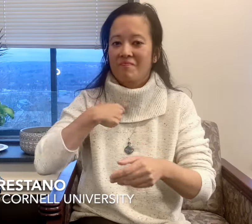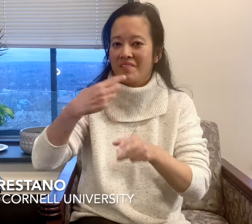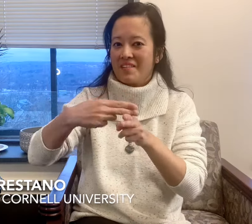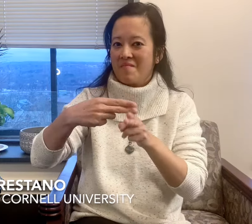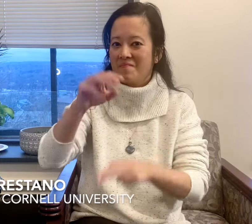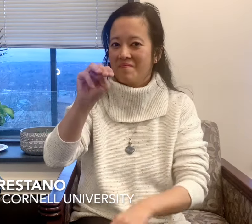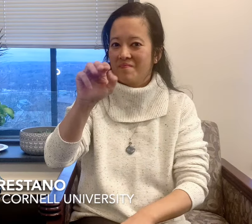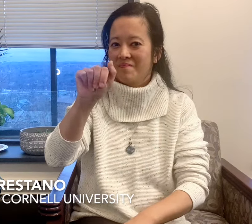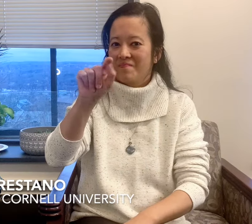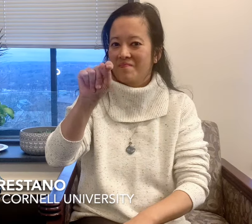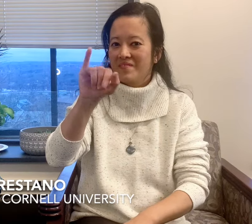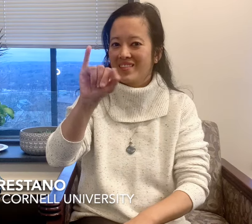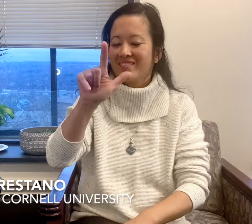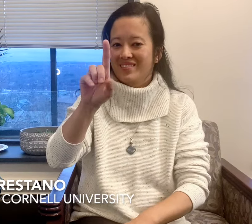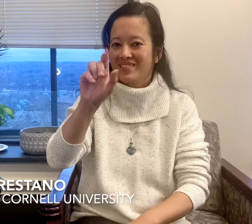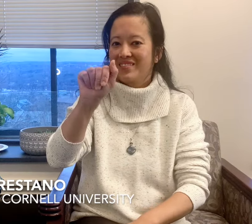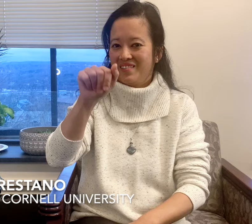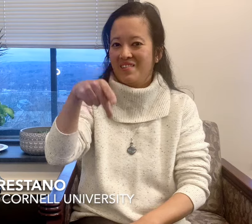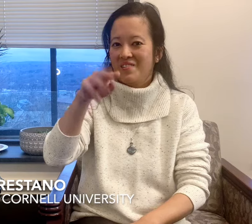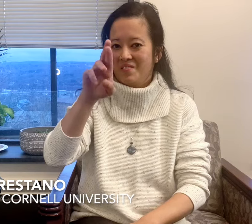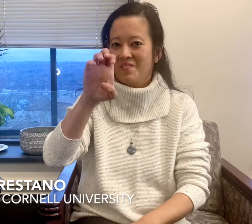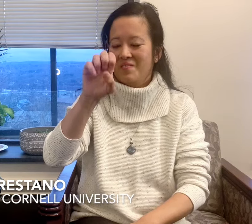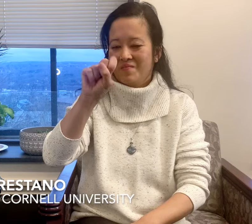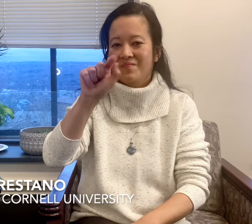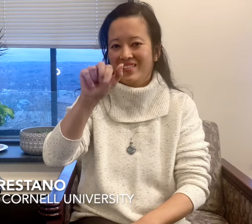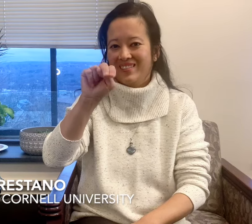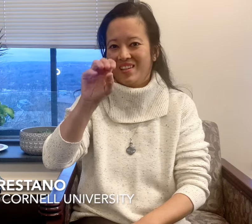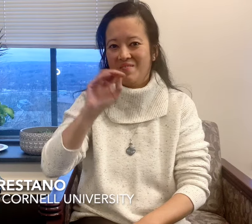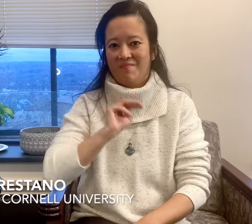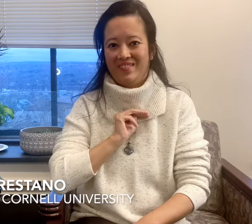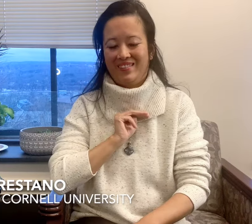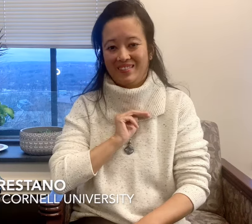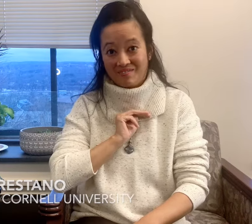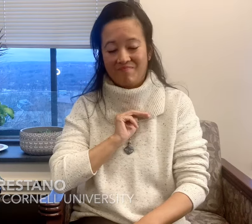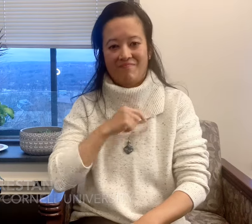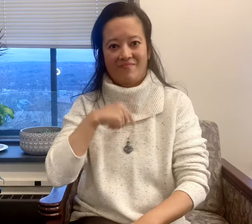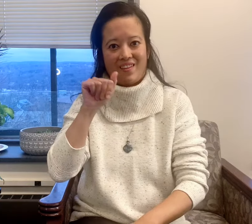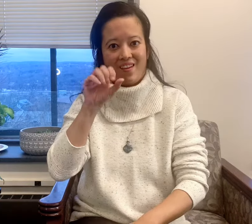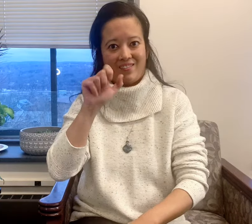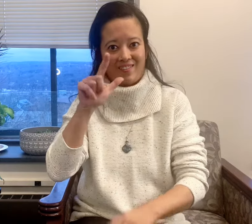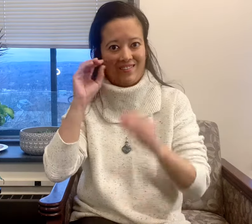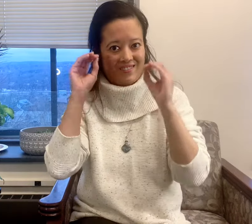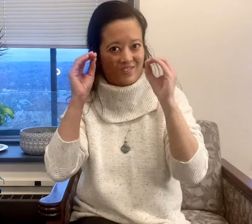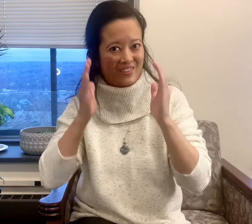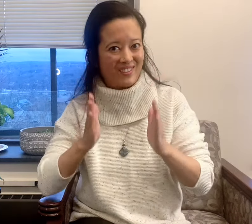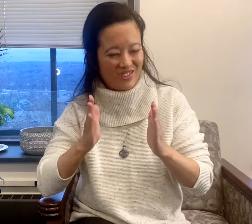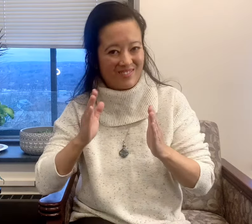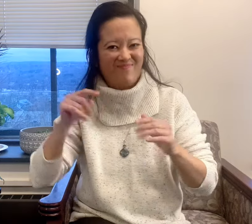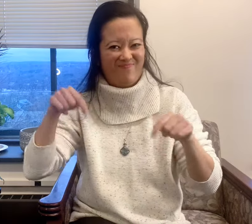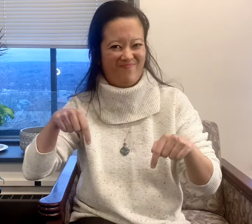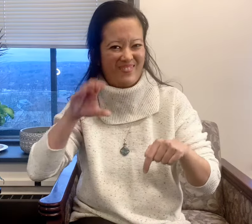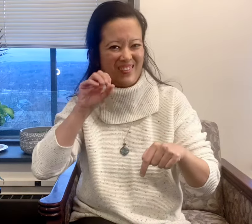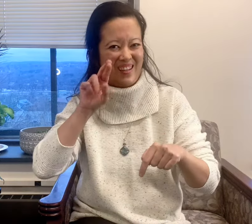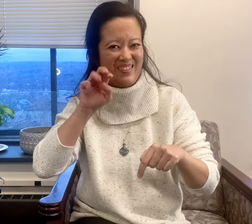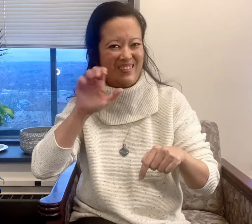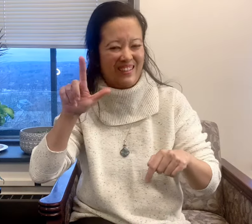I'm going to introduce myself. My name is Matilda Prestano. My sign name is Matilda. I'm an ASL professor here